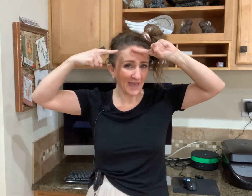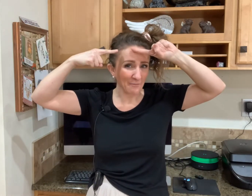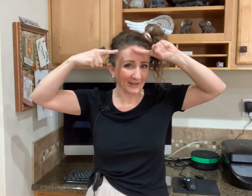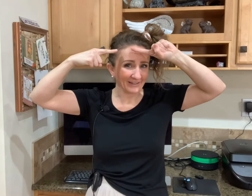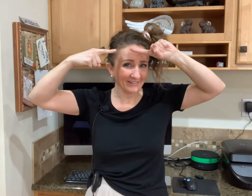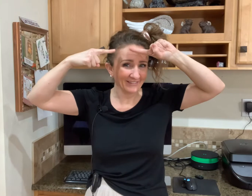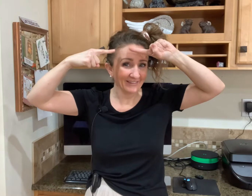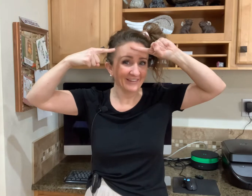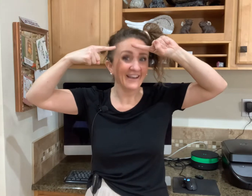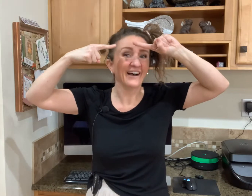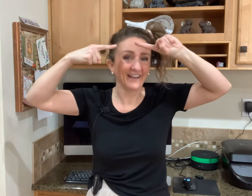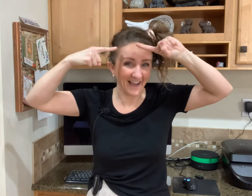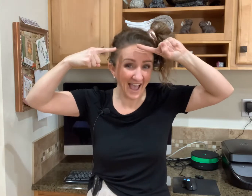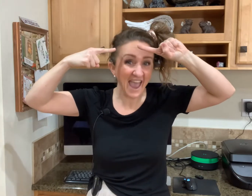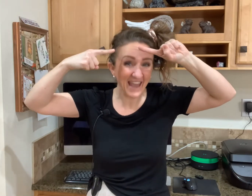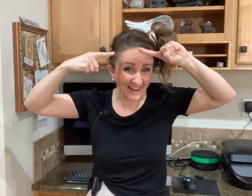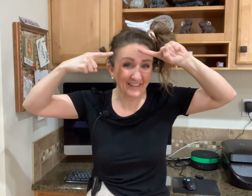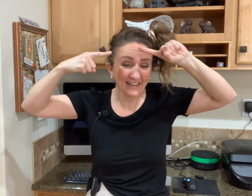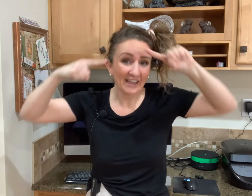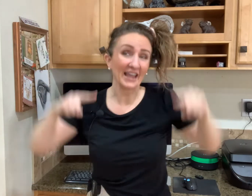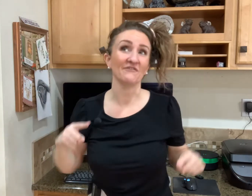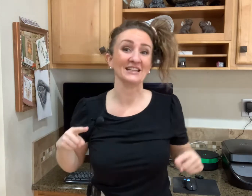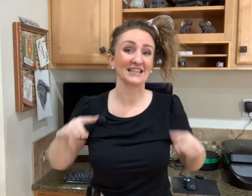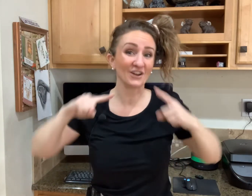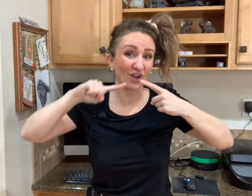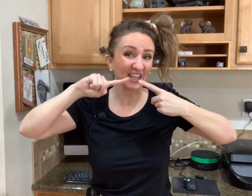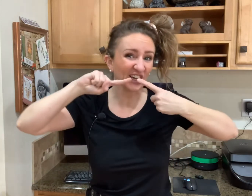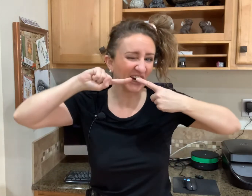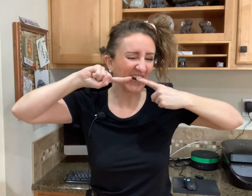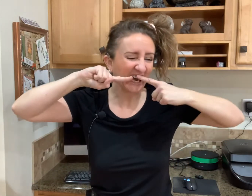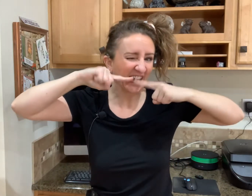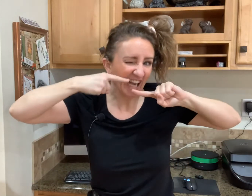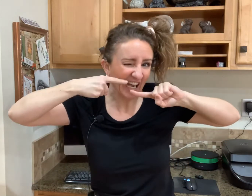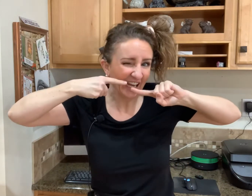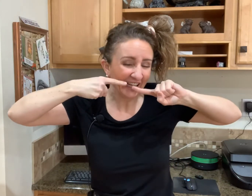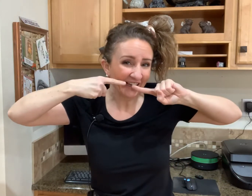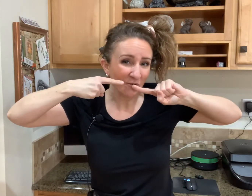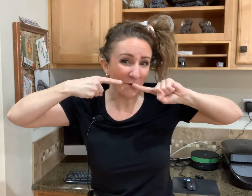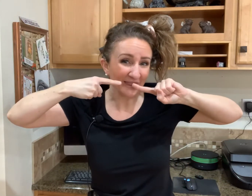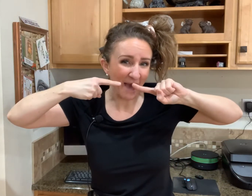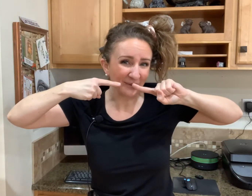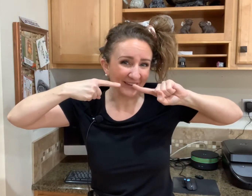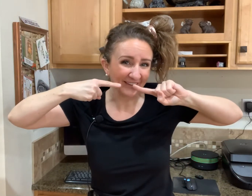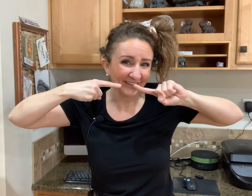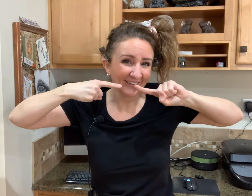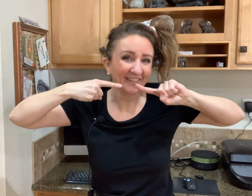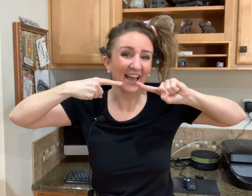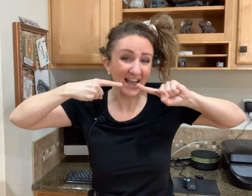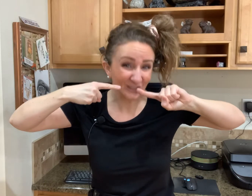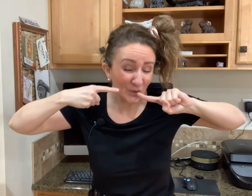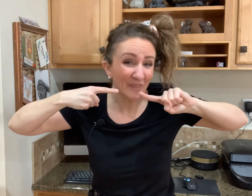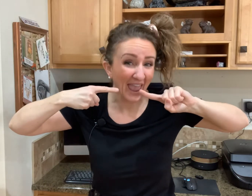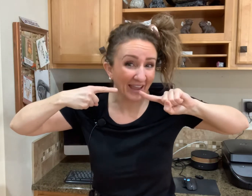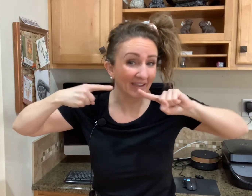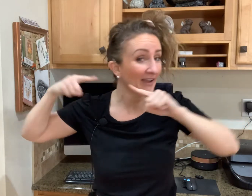be? A headache. If I signed it right here, what would that be? A toothache,